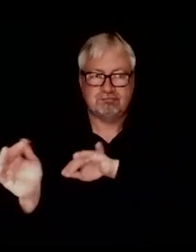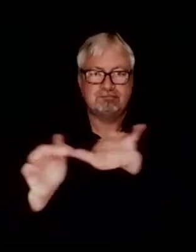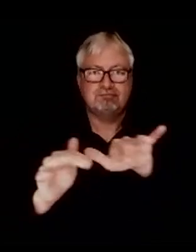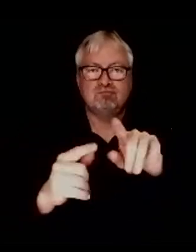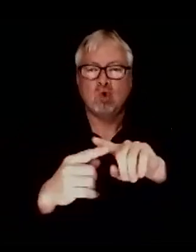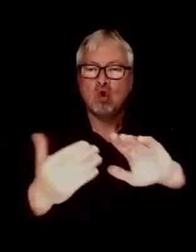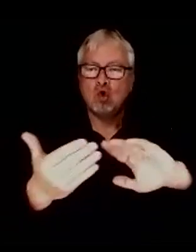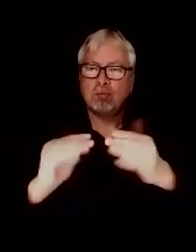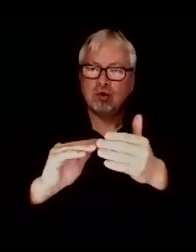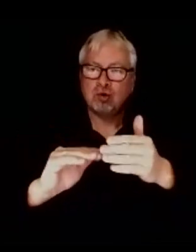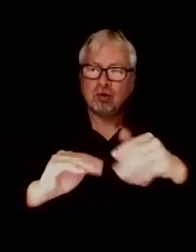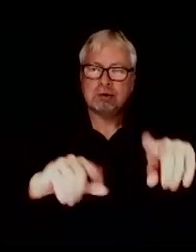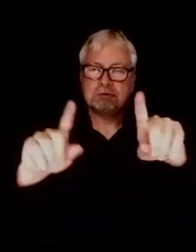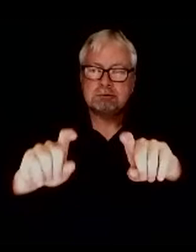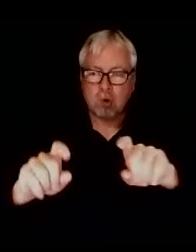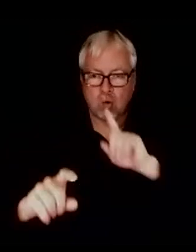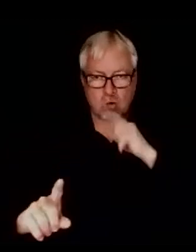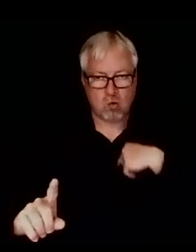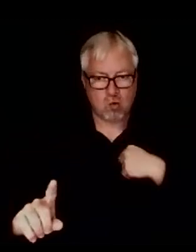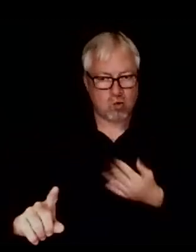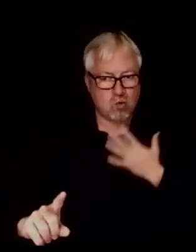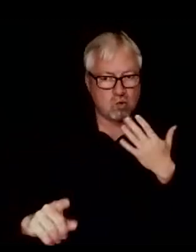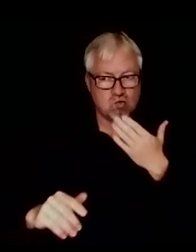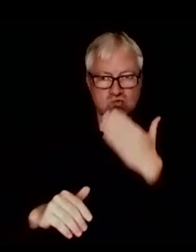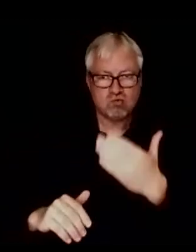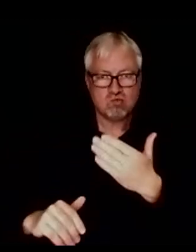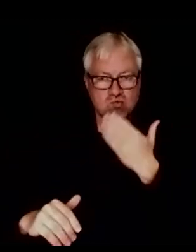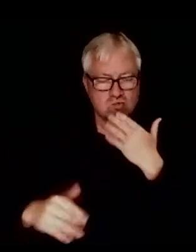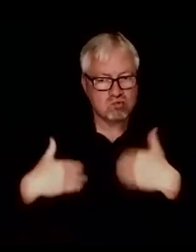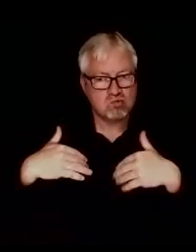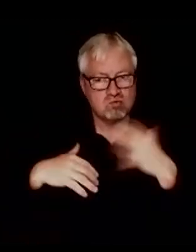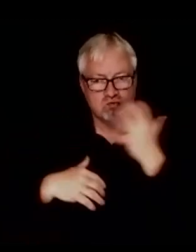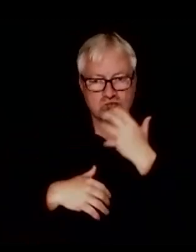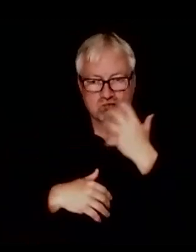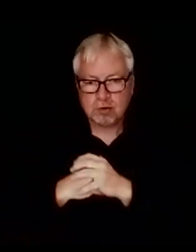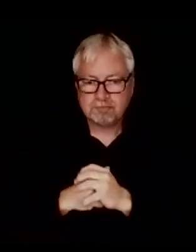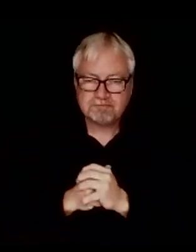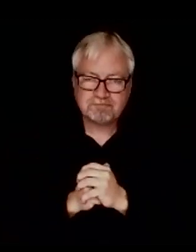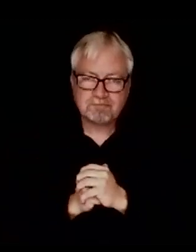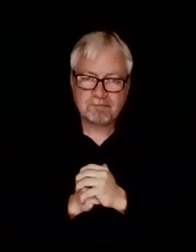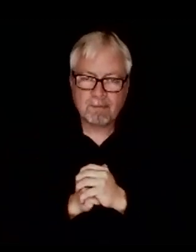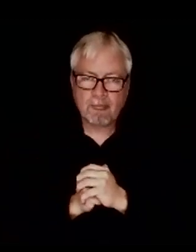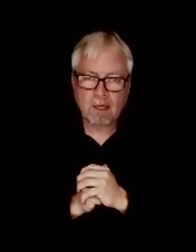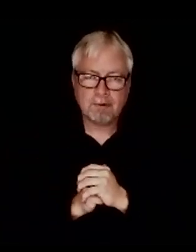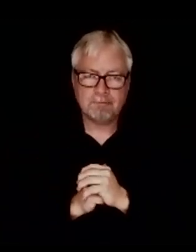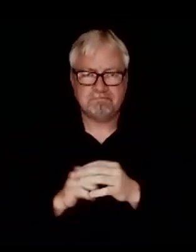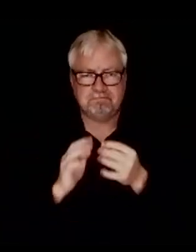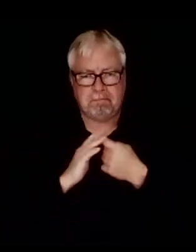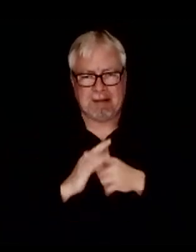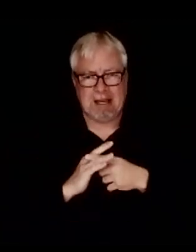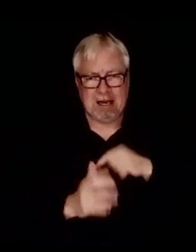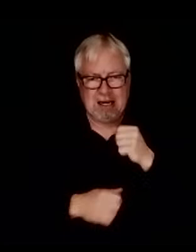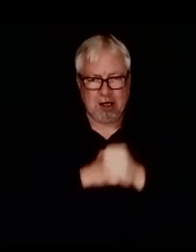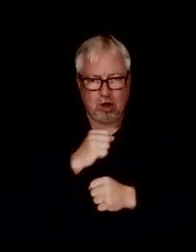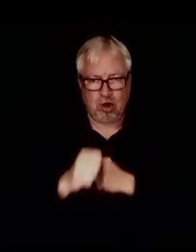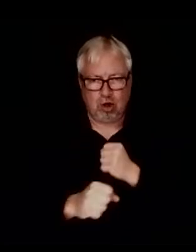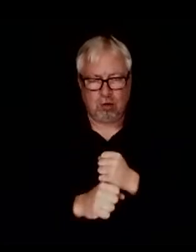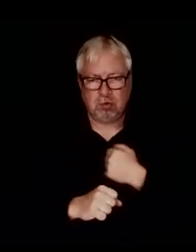we launched this push really at the beginning of the year, even then sensing